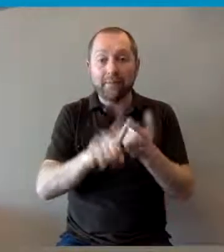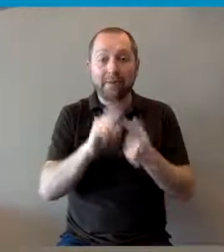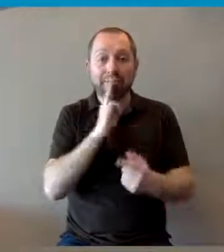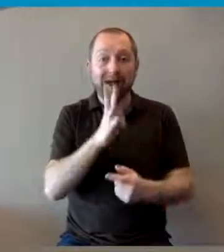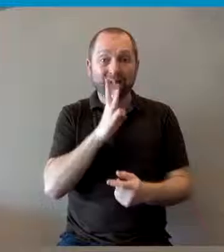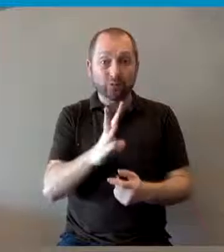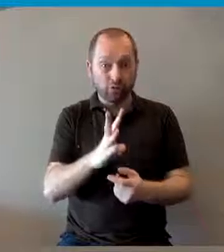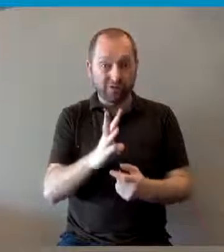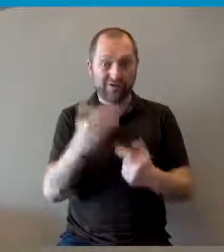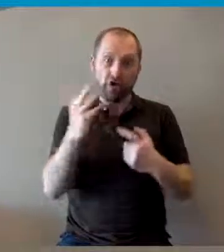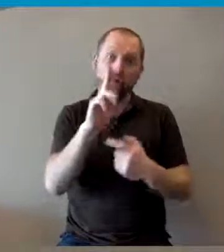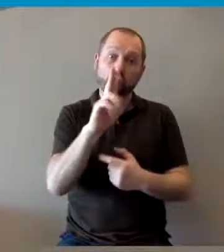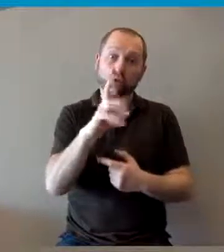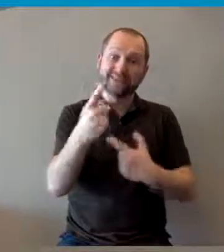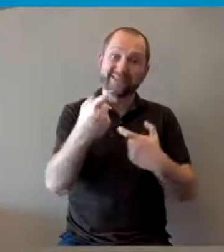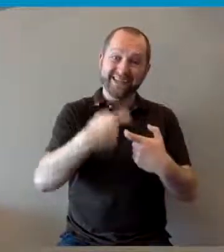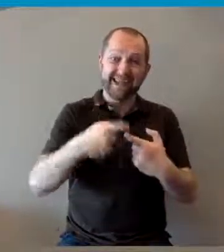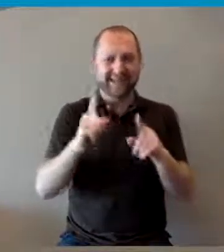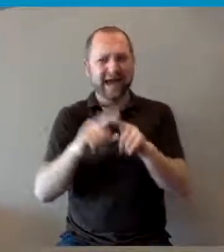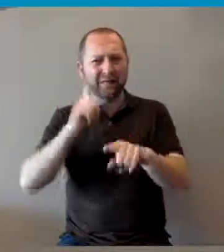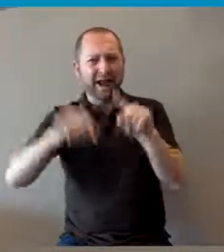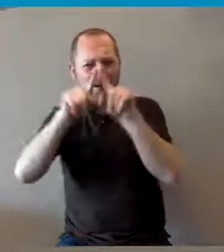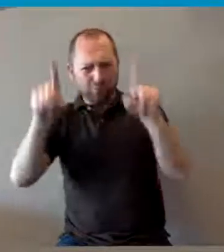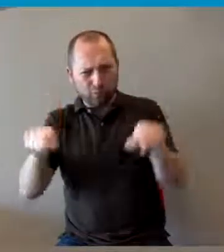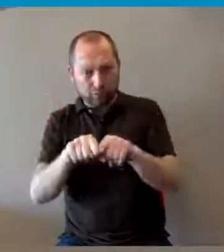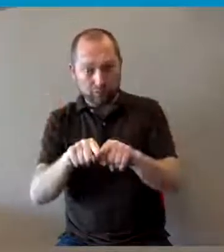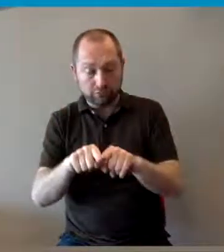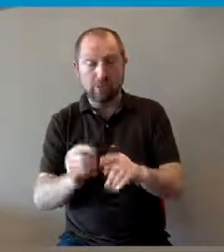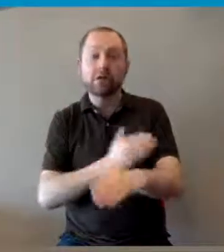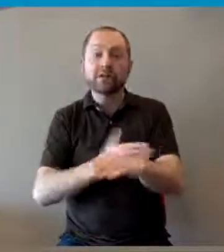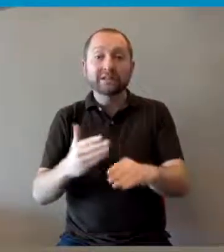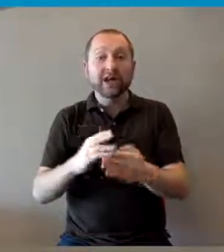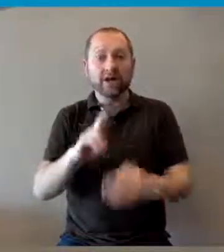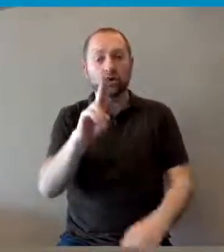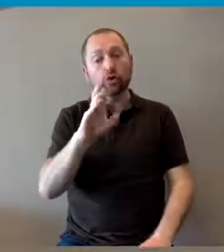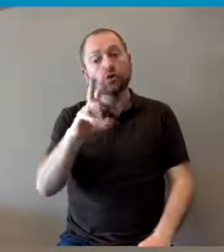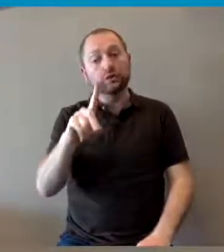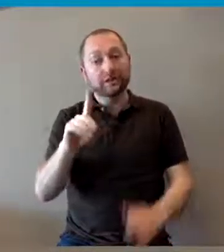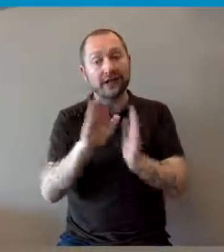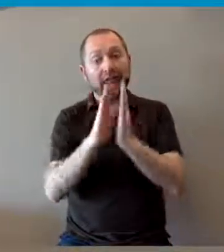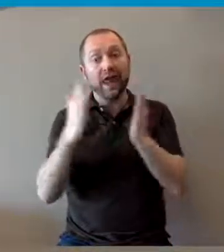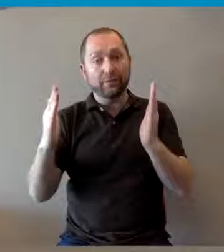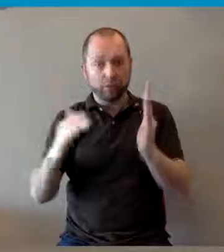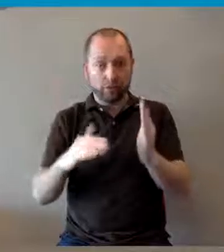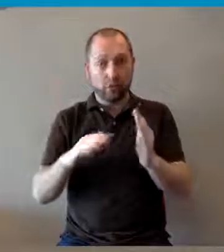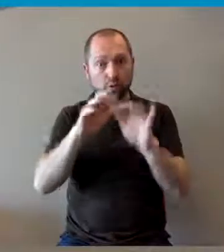Blackboard. You need to start from the library homepage, so go to the web address